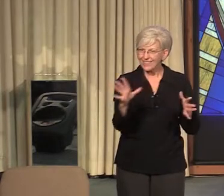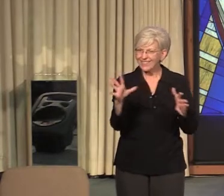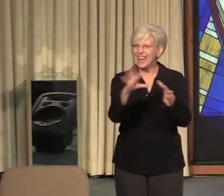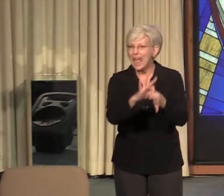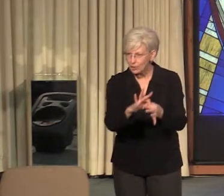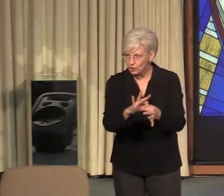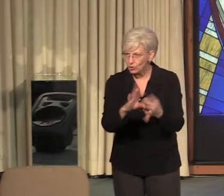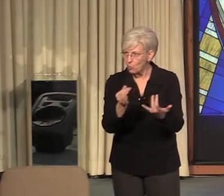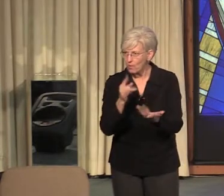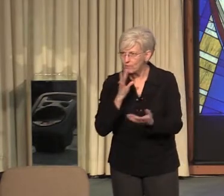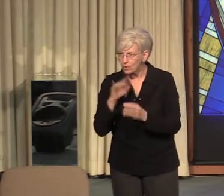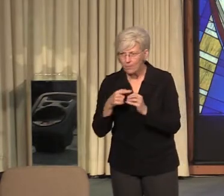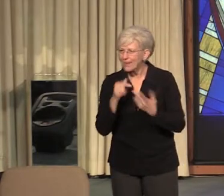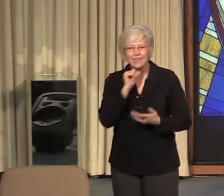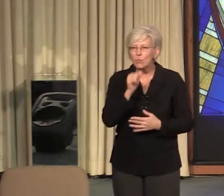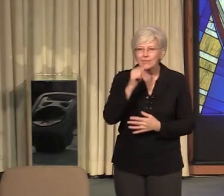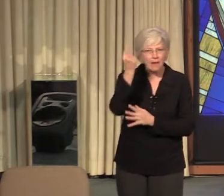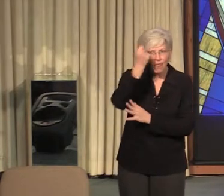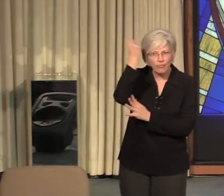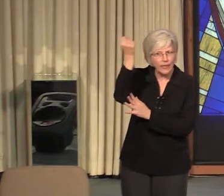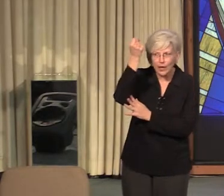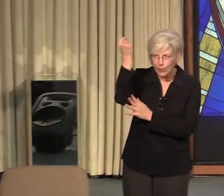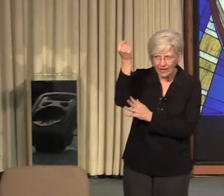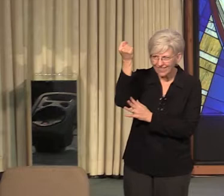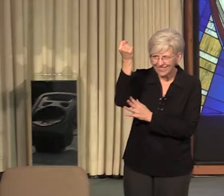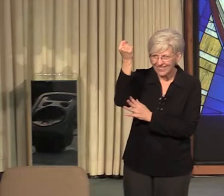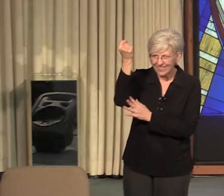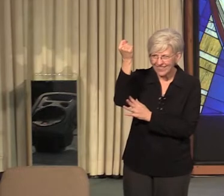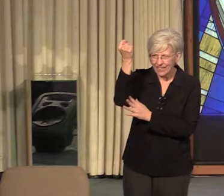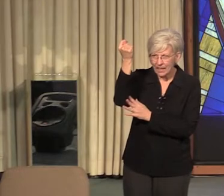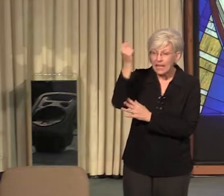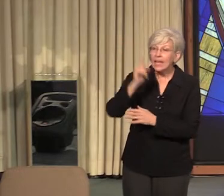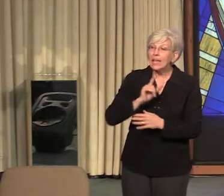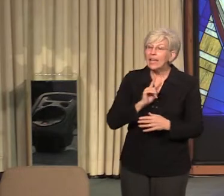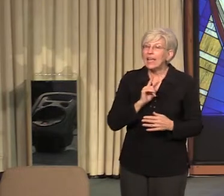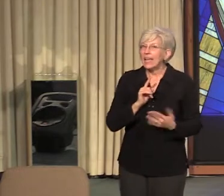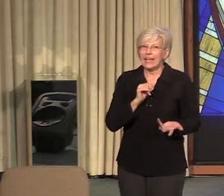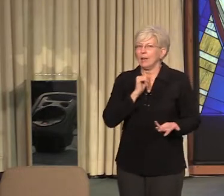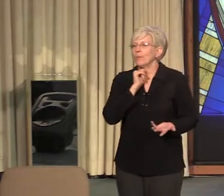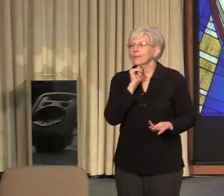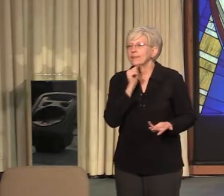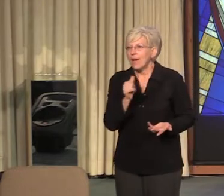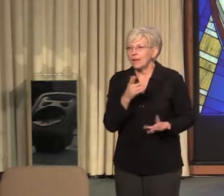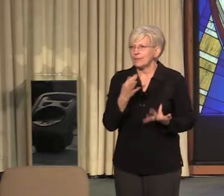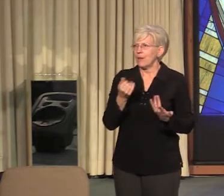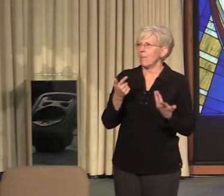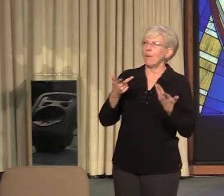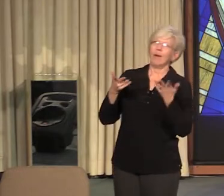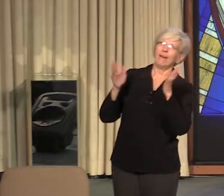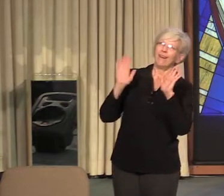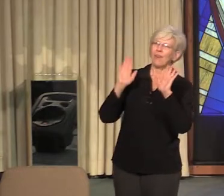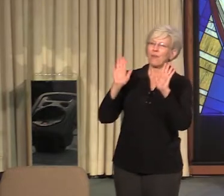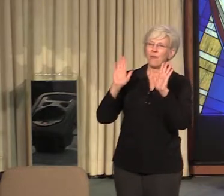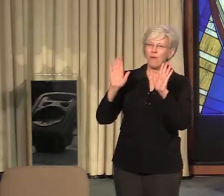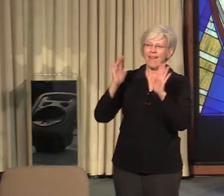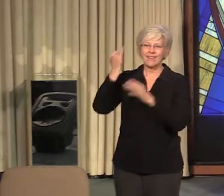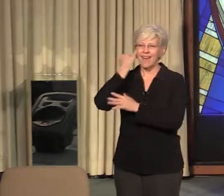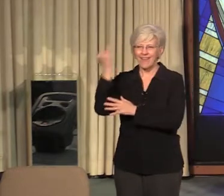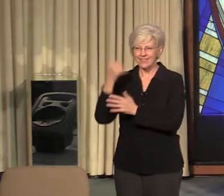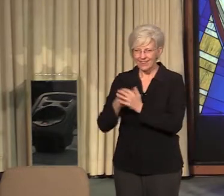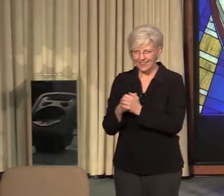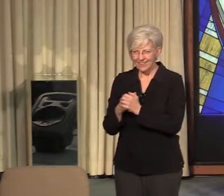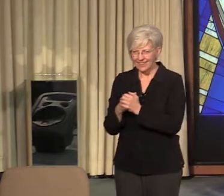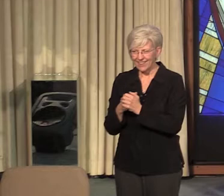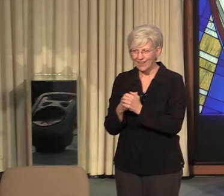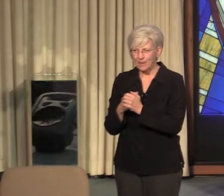was not theory to them. It was not some grand idea. They